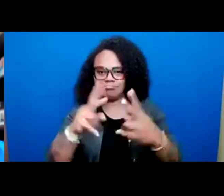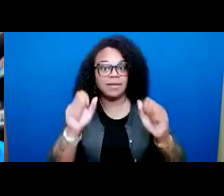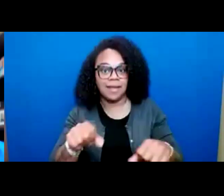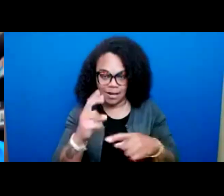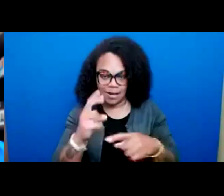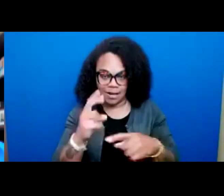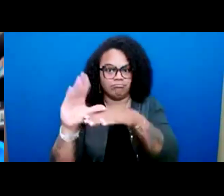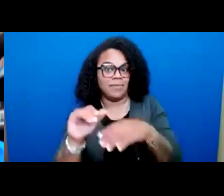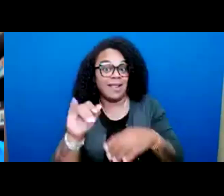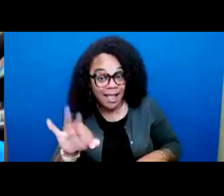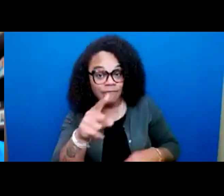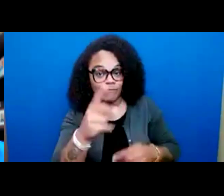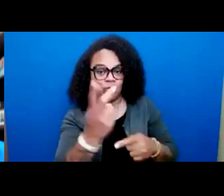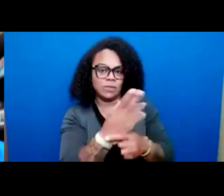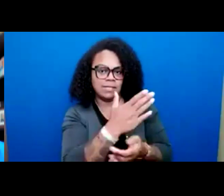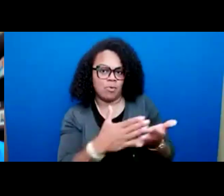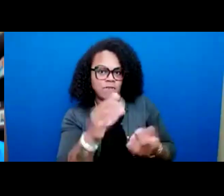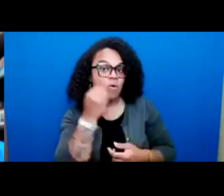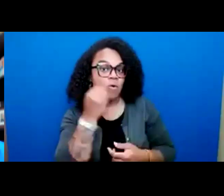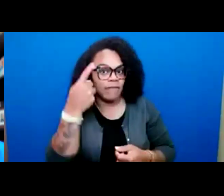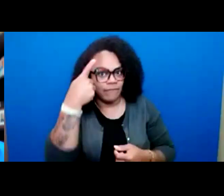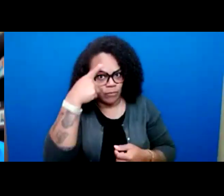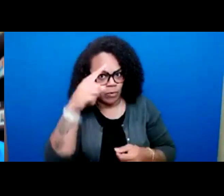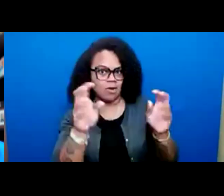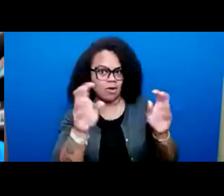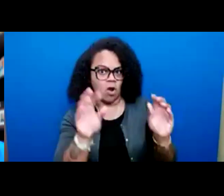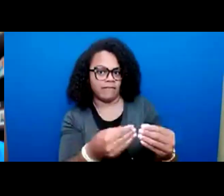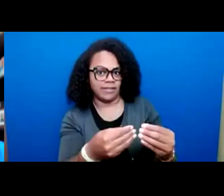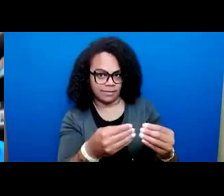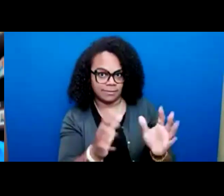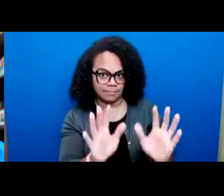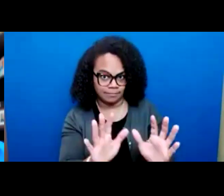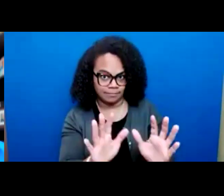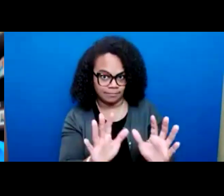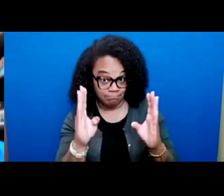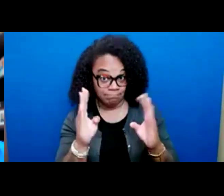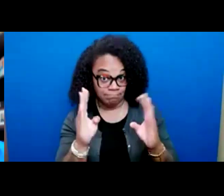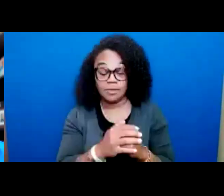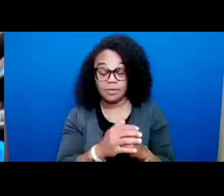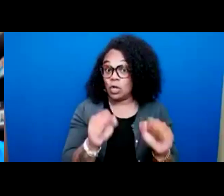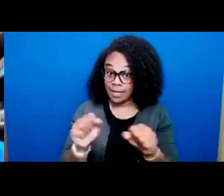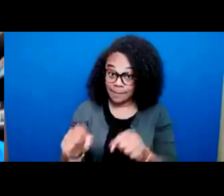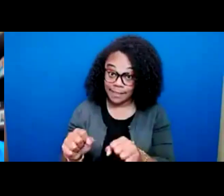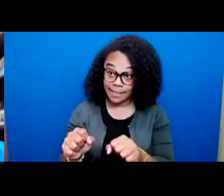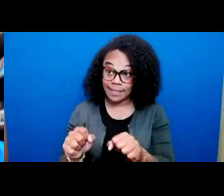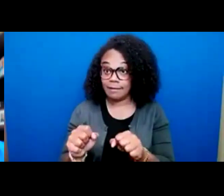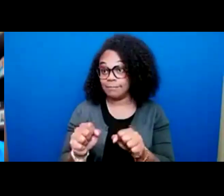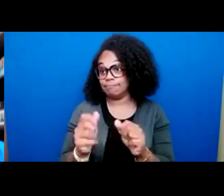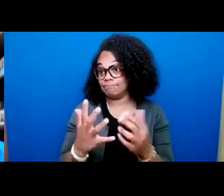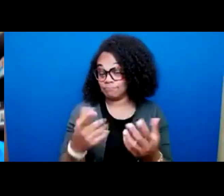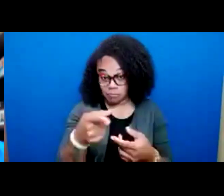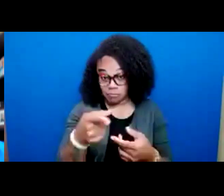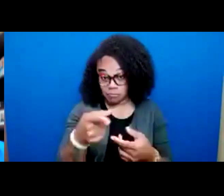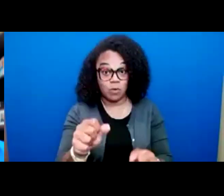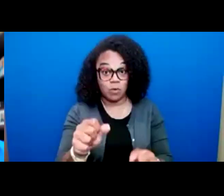space, then I want you to also listen in, because it could be that you can take advantage